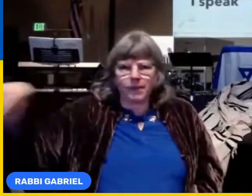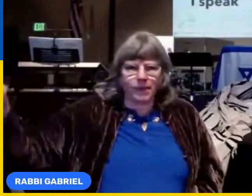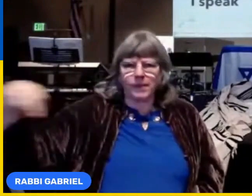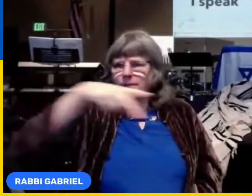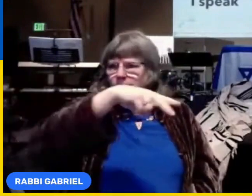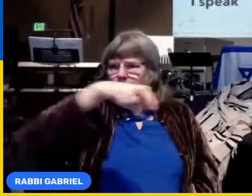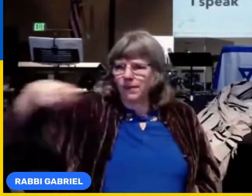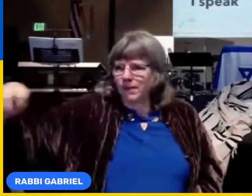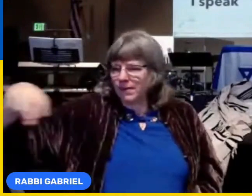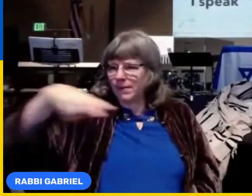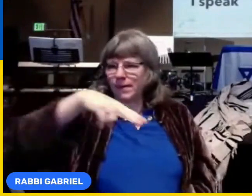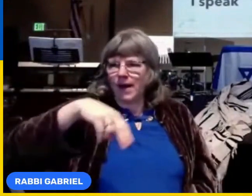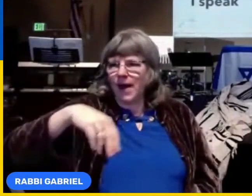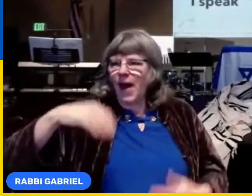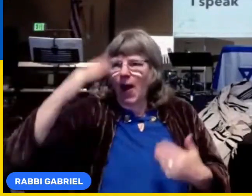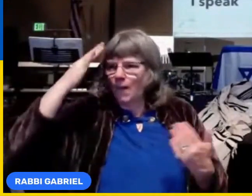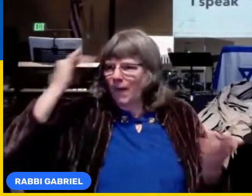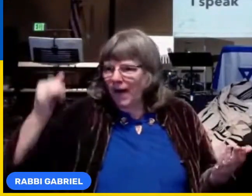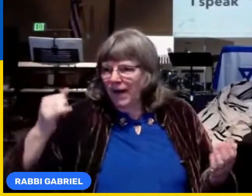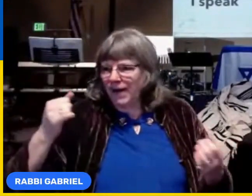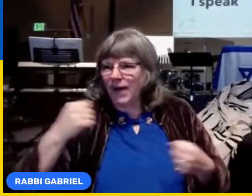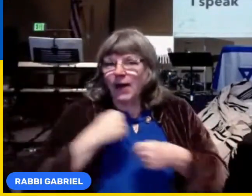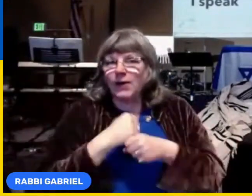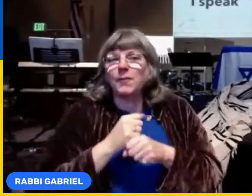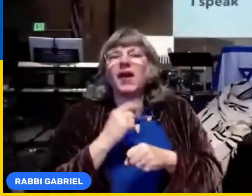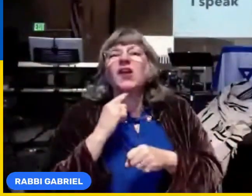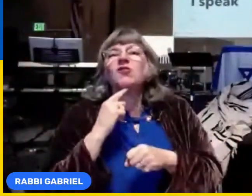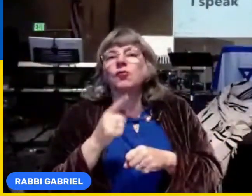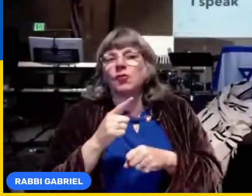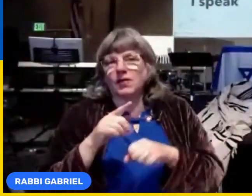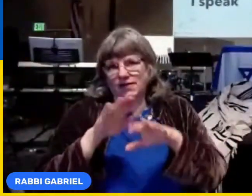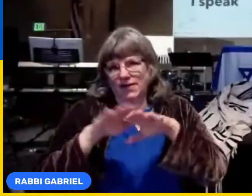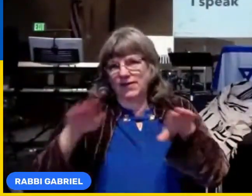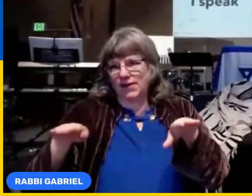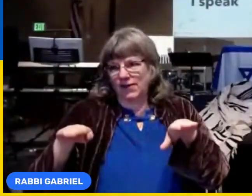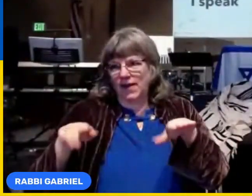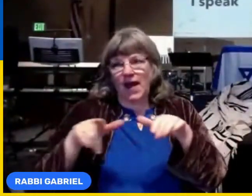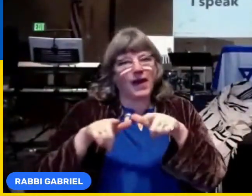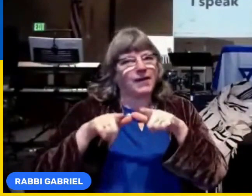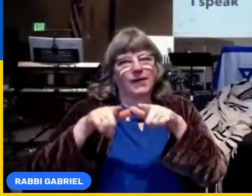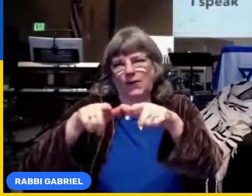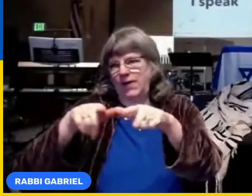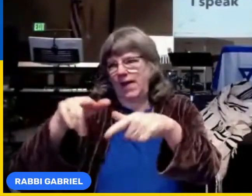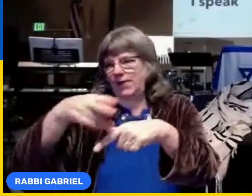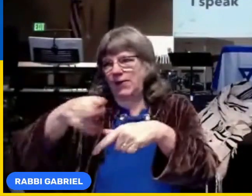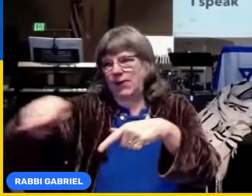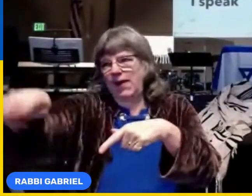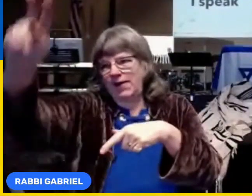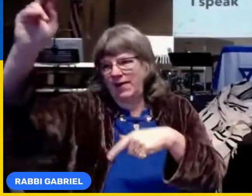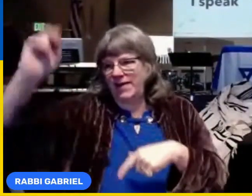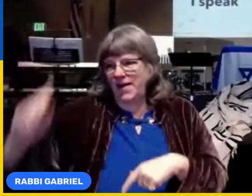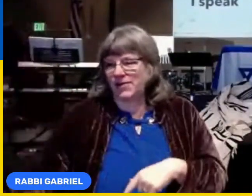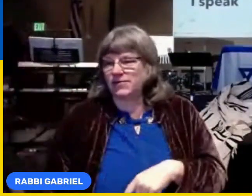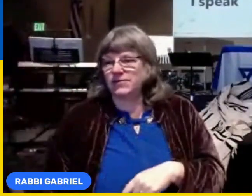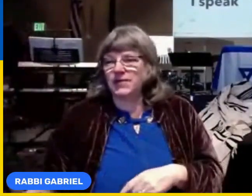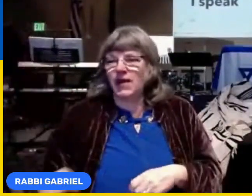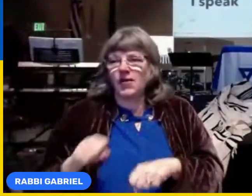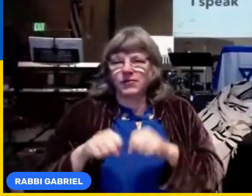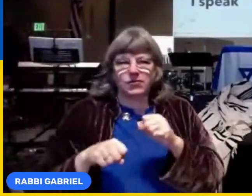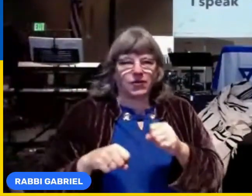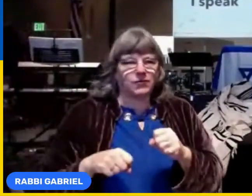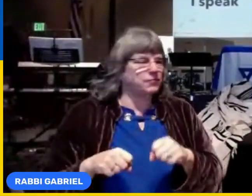thus ensuring the children would not go down it. You know, so in this way,